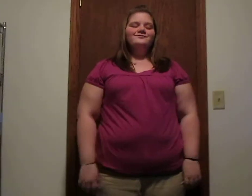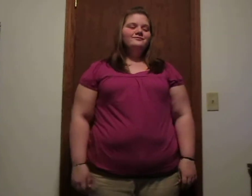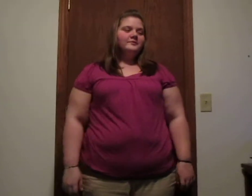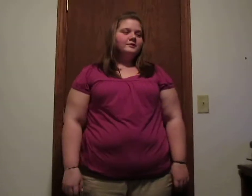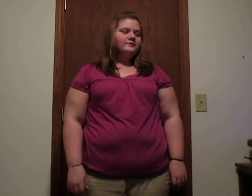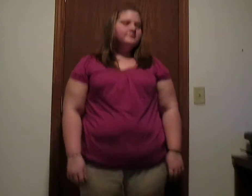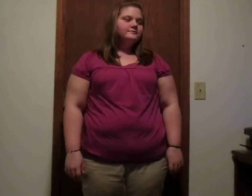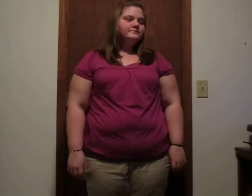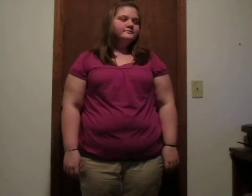it's whatever.